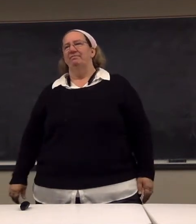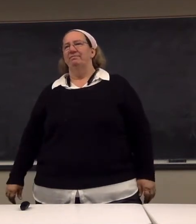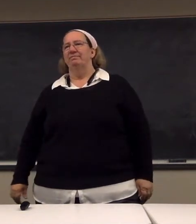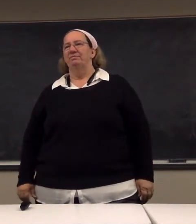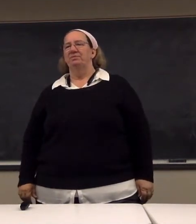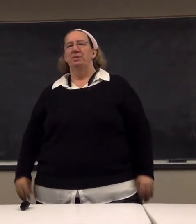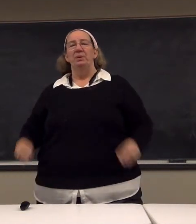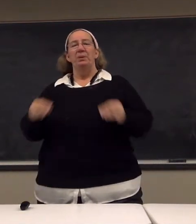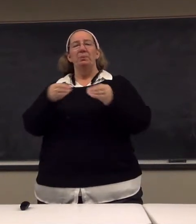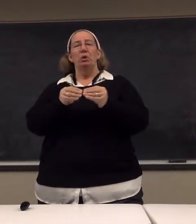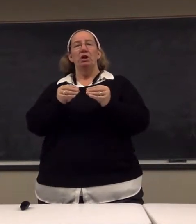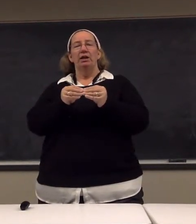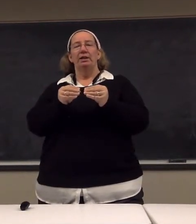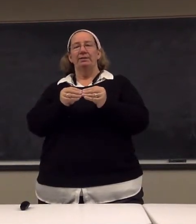More. More.